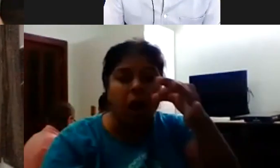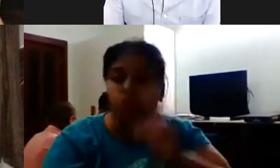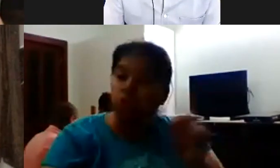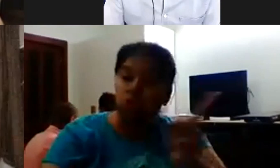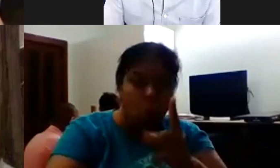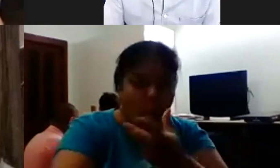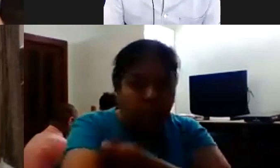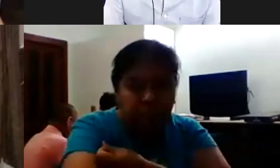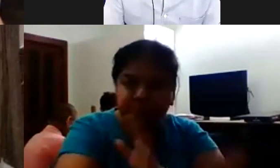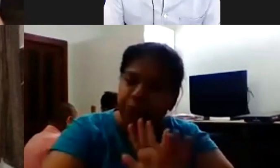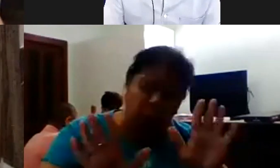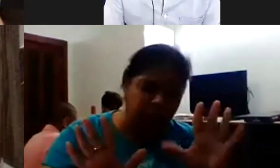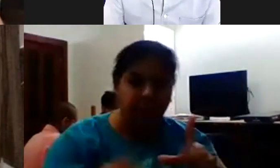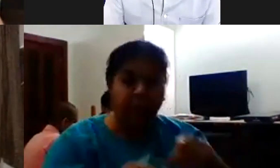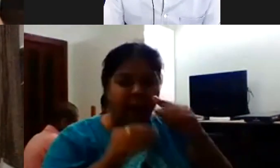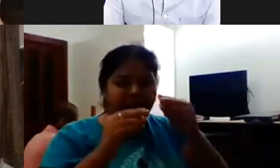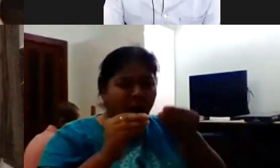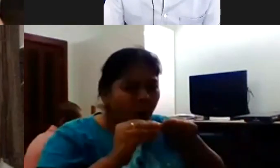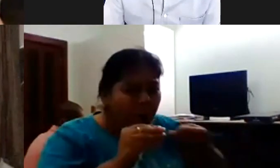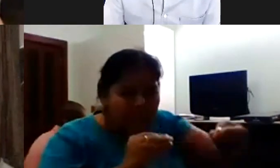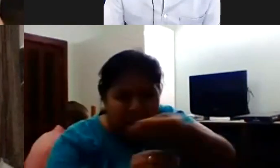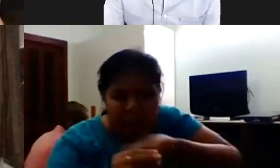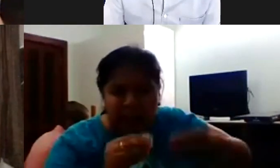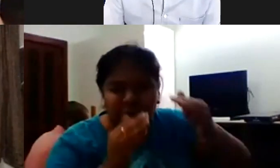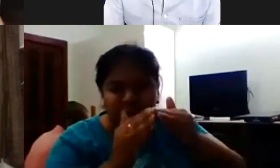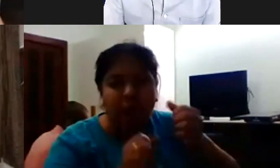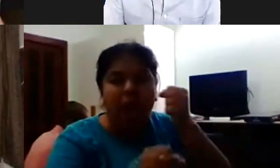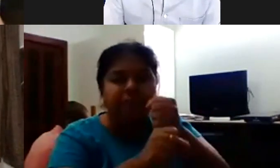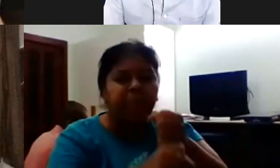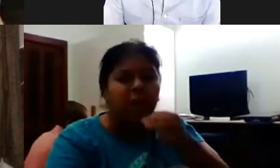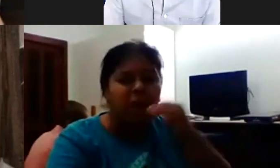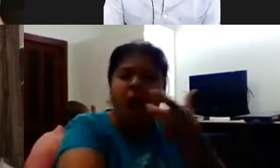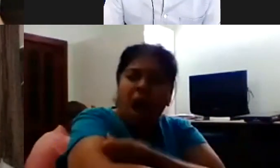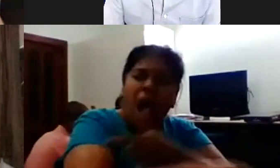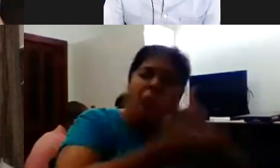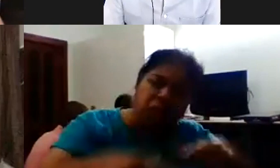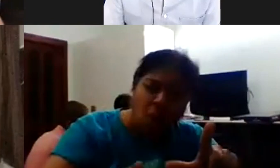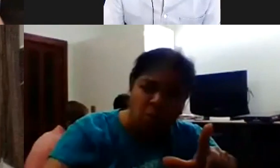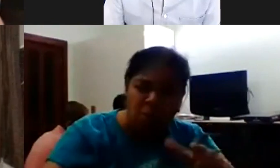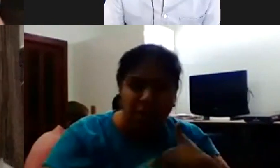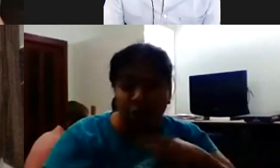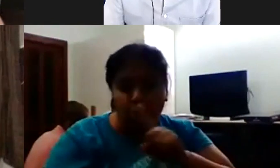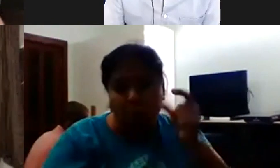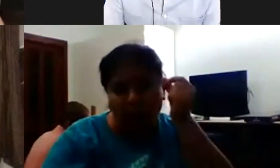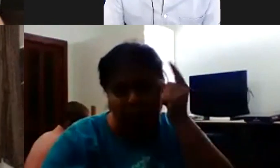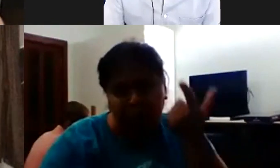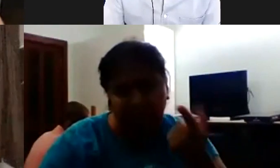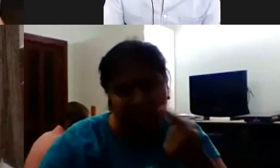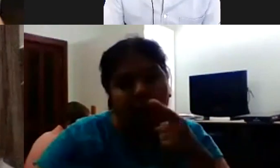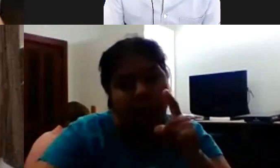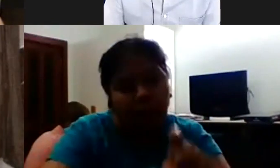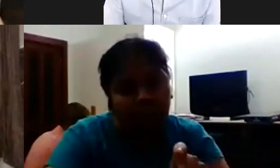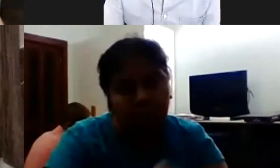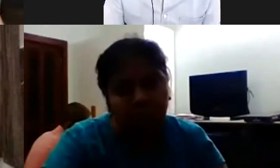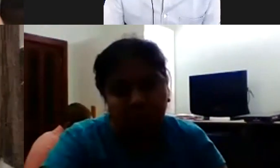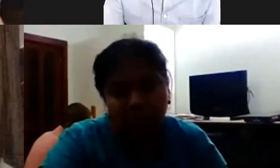and again, they asked him. They mentioned, "Don't go for the vaccine." But the neighbors, the government was saying that you can.